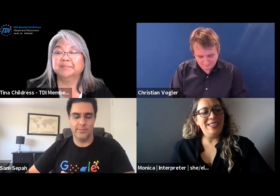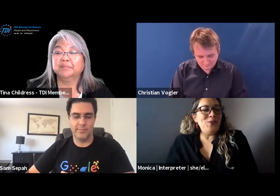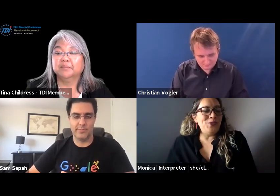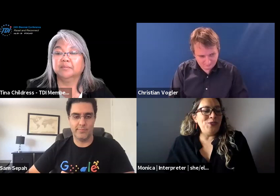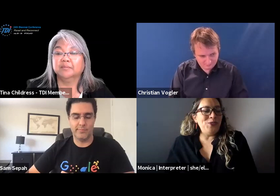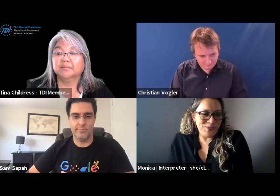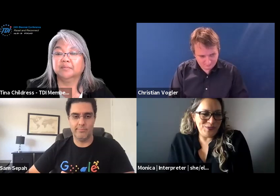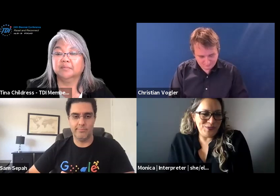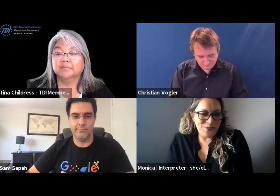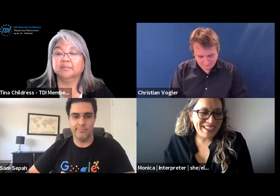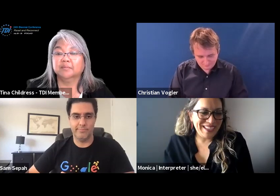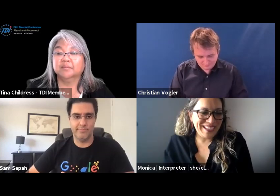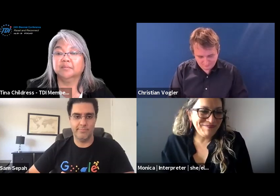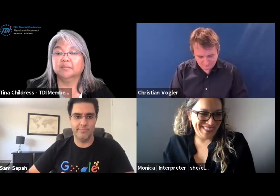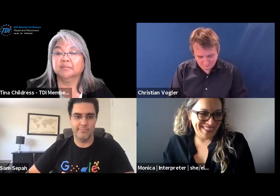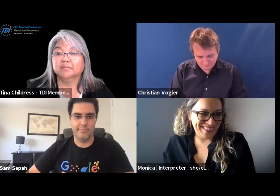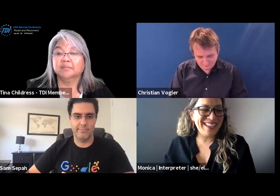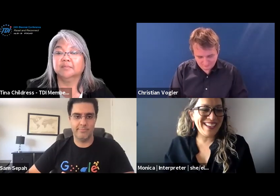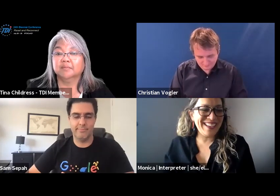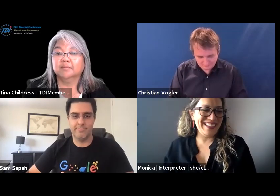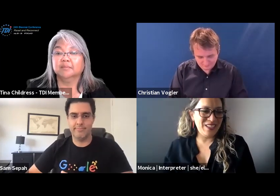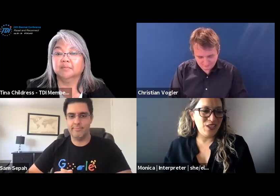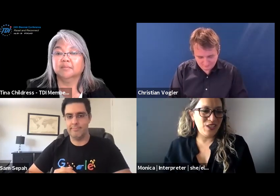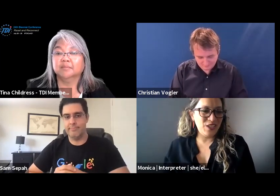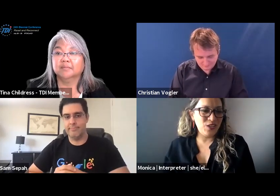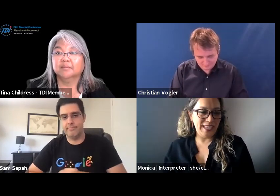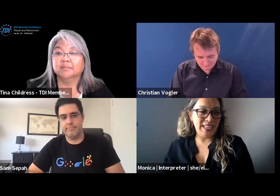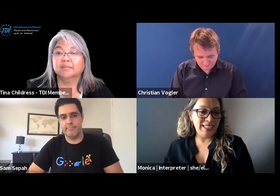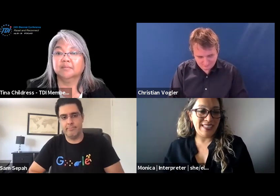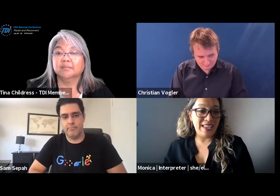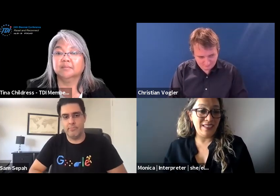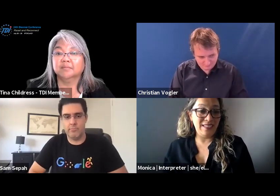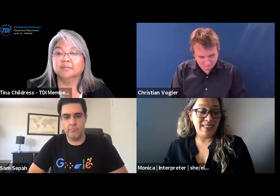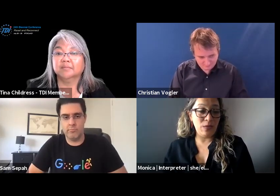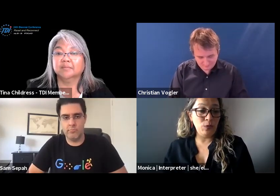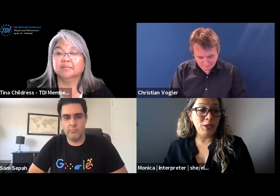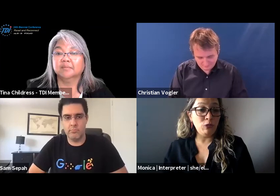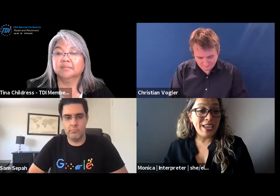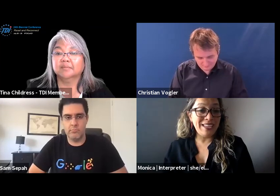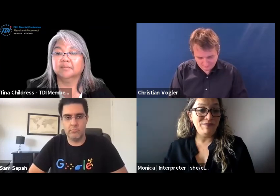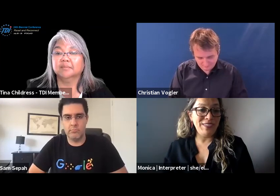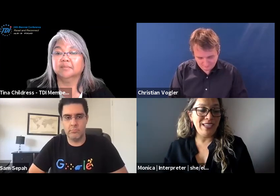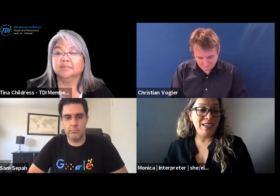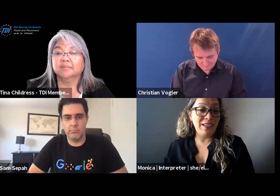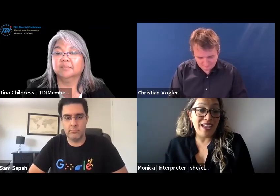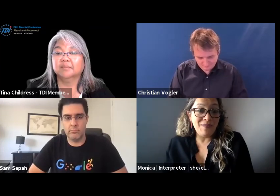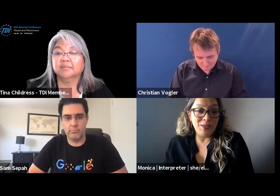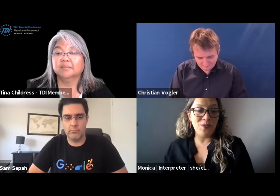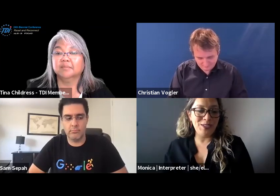There's so much we can improve on, right? There's a lot. One of the things that would be great, that I've been always